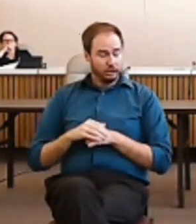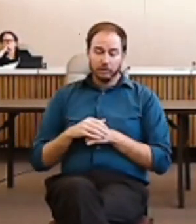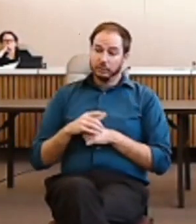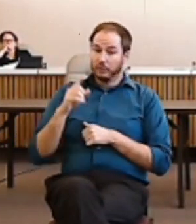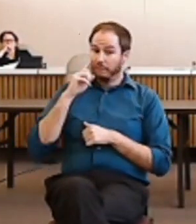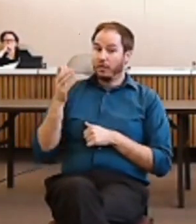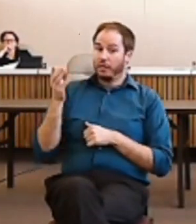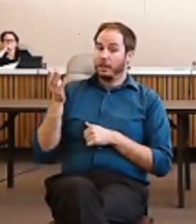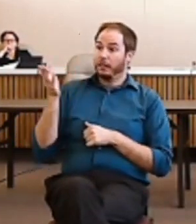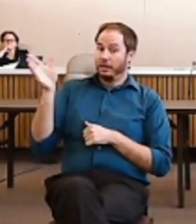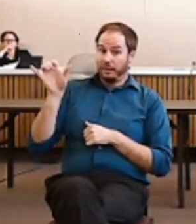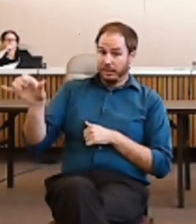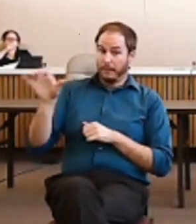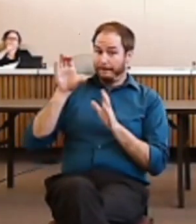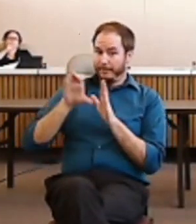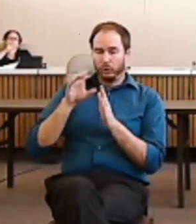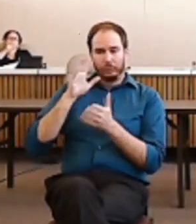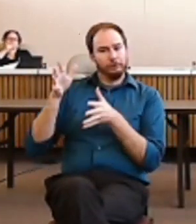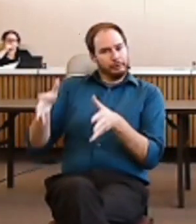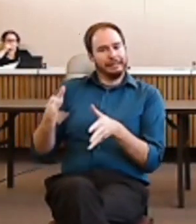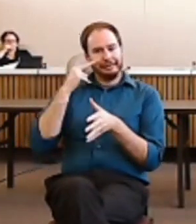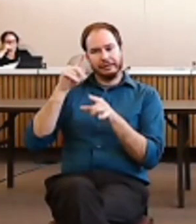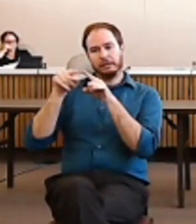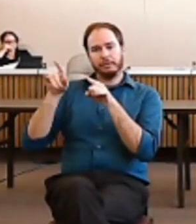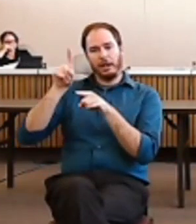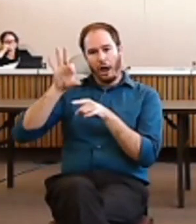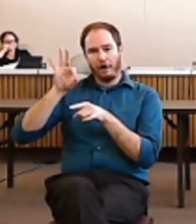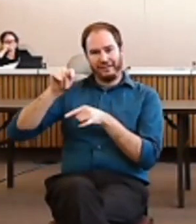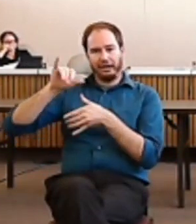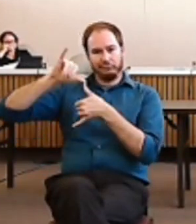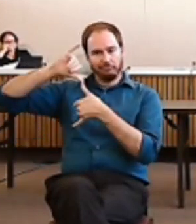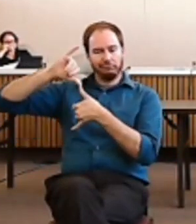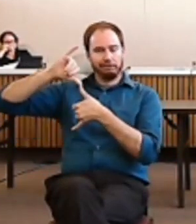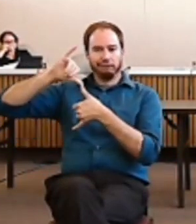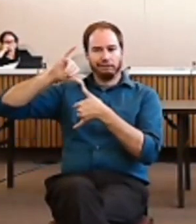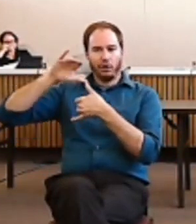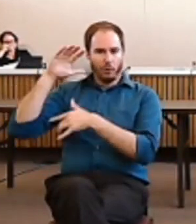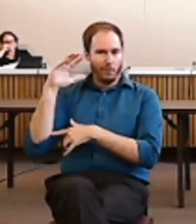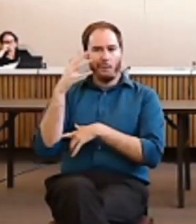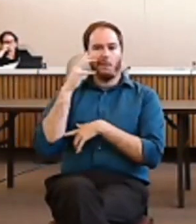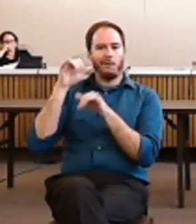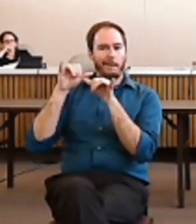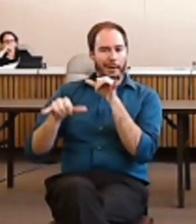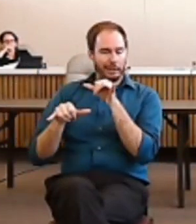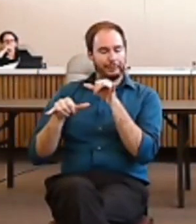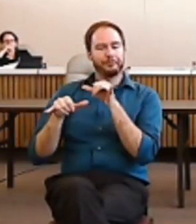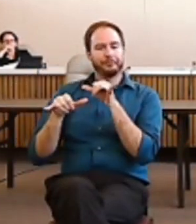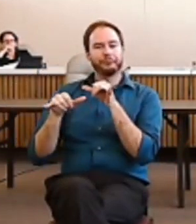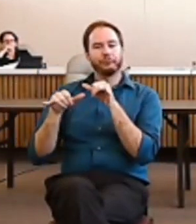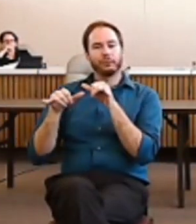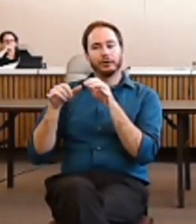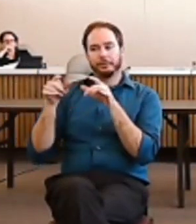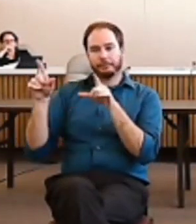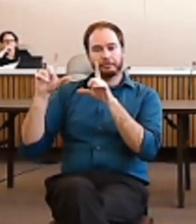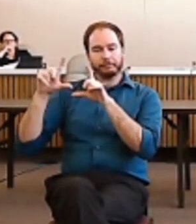In chance of theirs, it would development? remain, you can see there's roughly 100 feet of wooded area that would remain. And the wooded area that is where